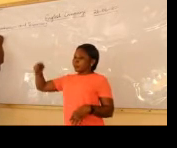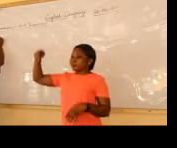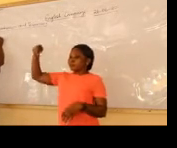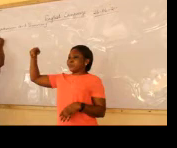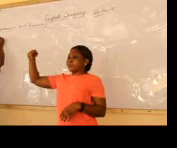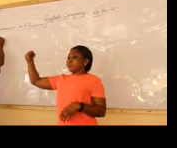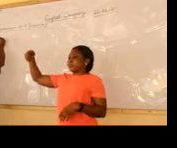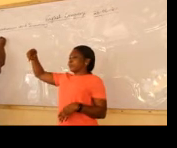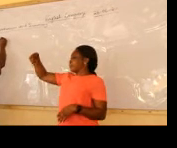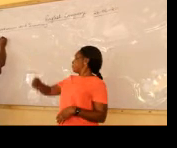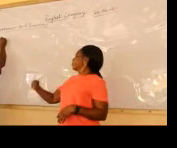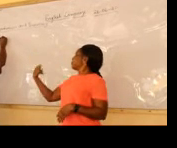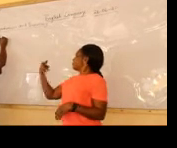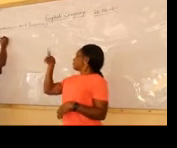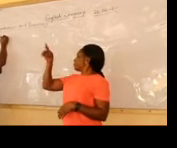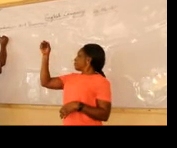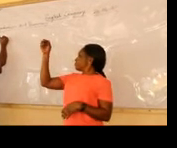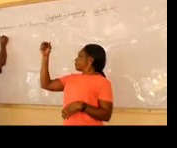phrase,